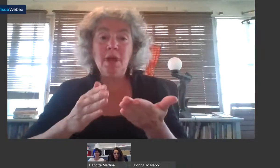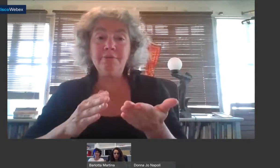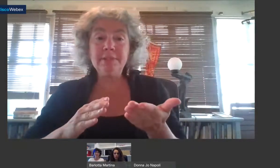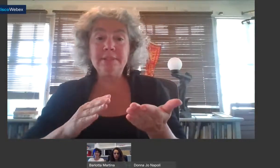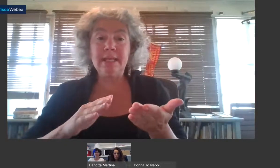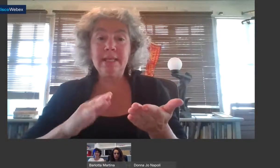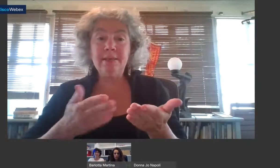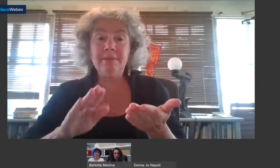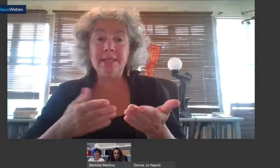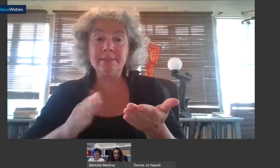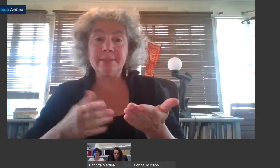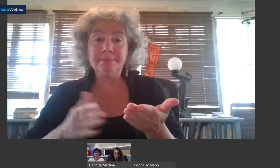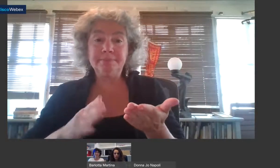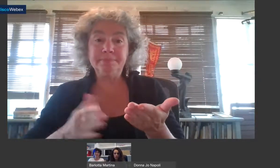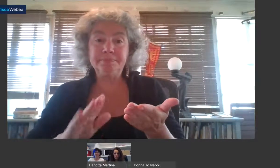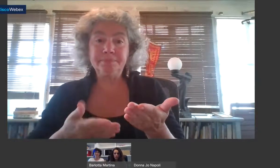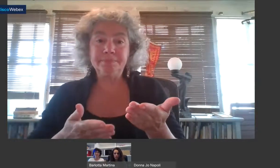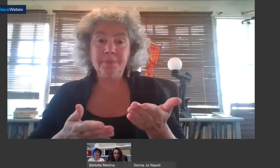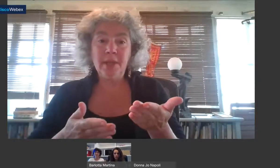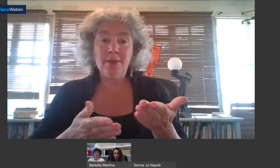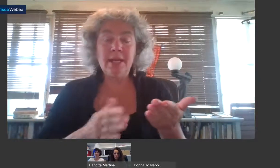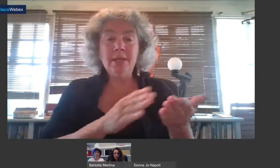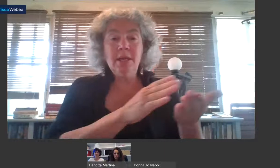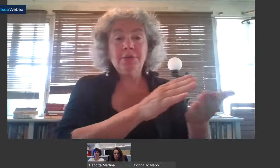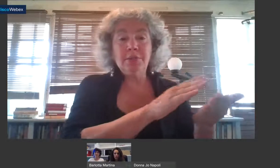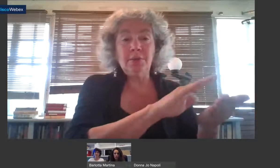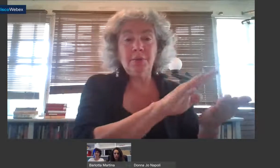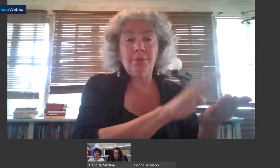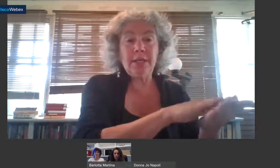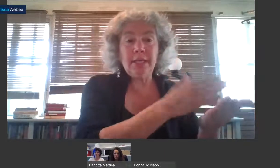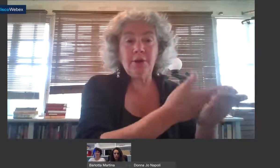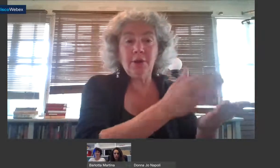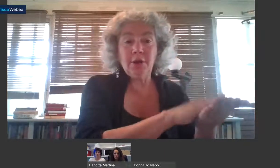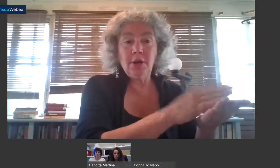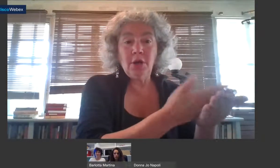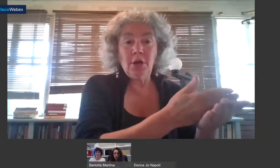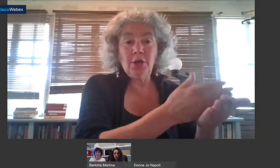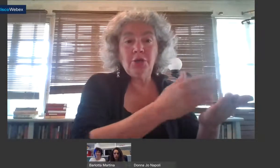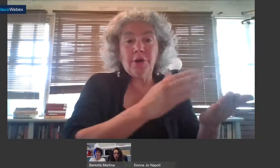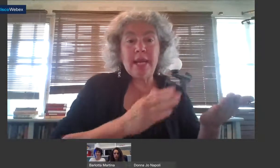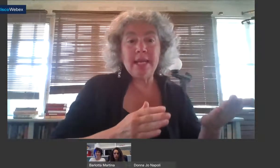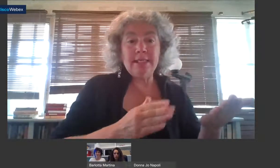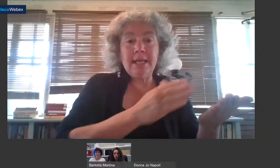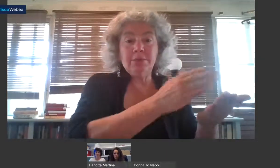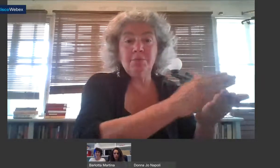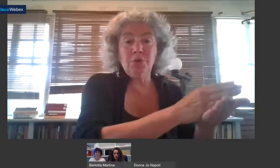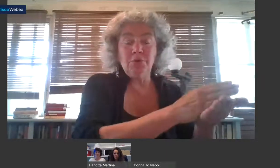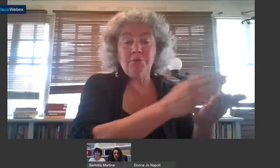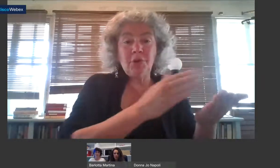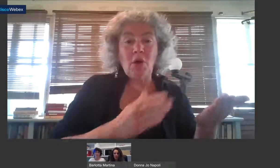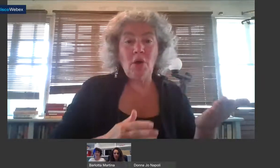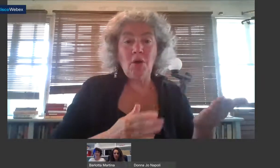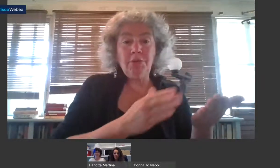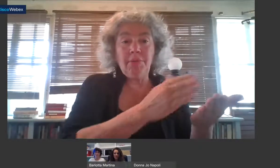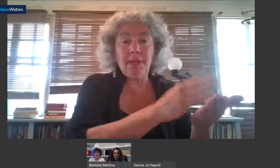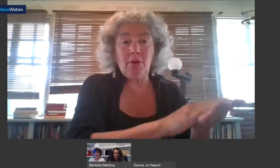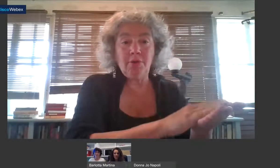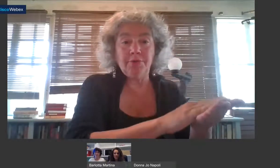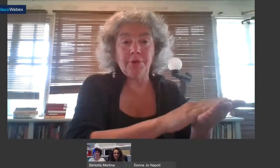often see this. Okay, so here your hand has moved all the way over